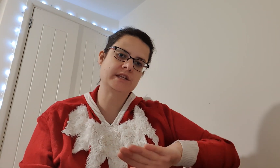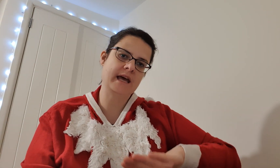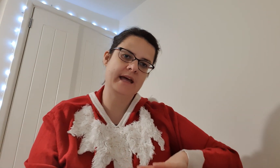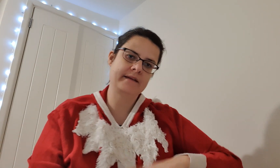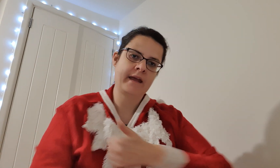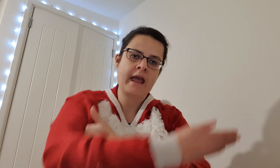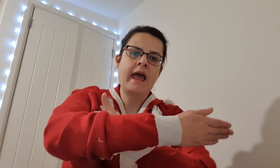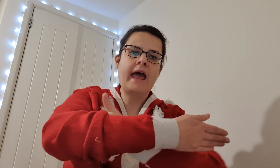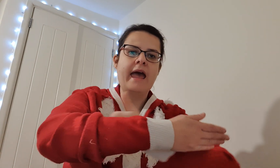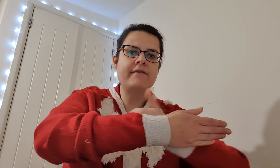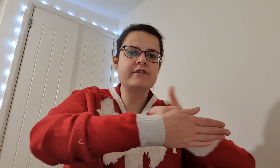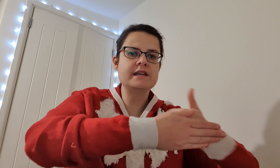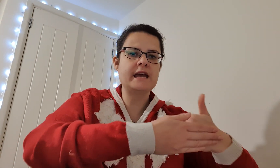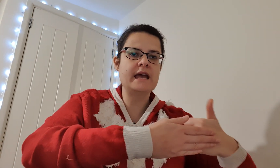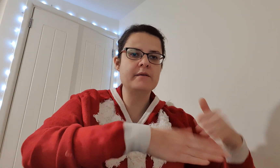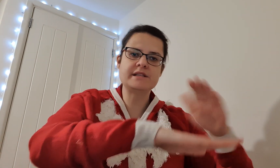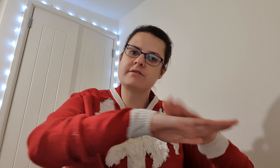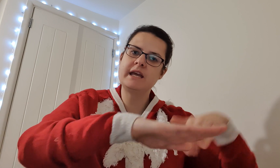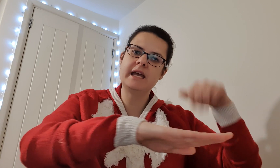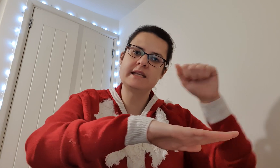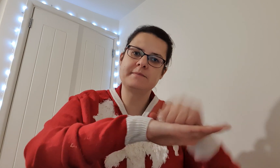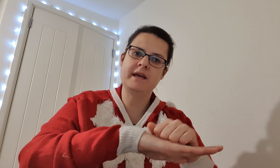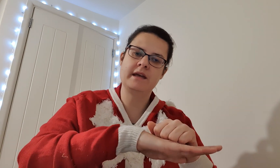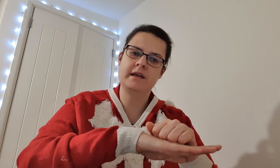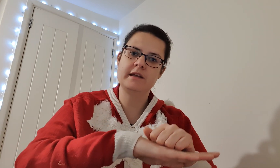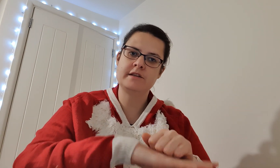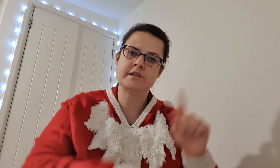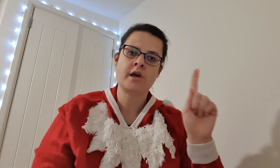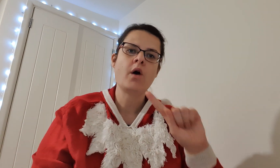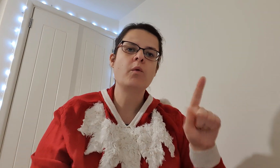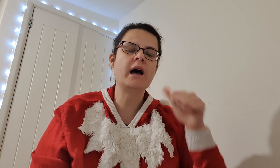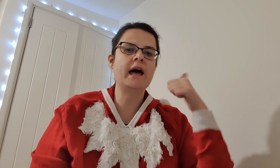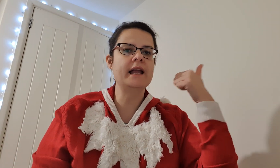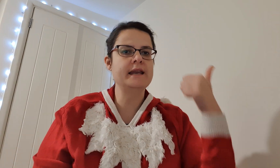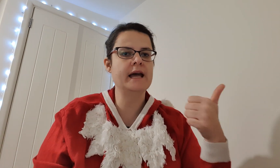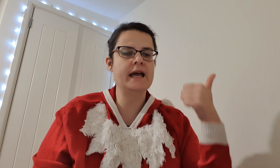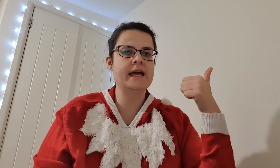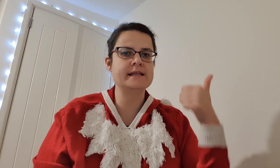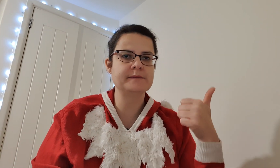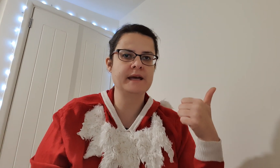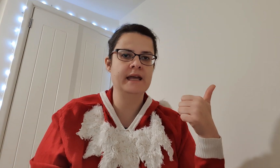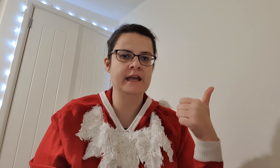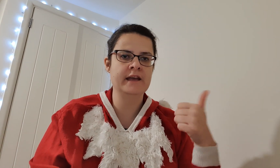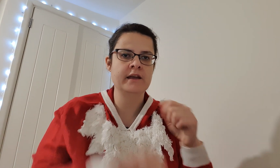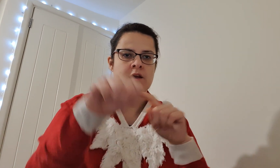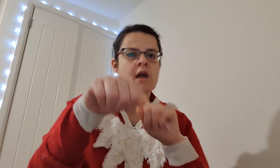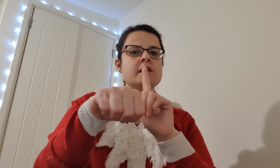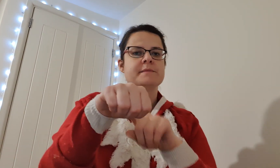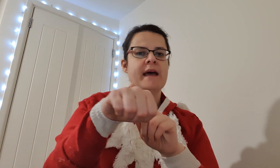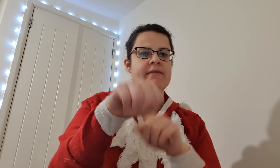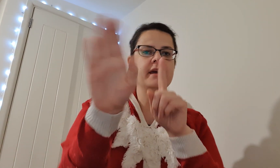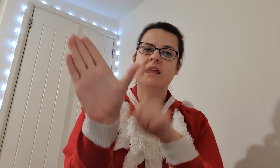that every day was Christmas. What a nice way to spend the